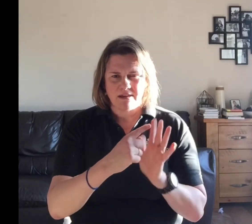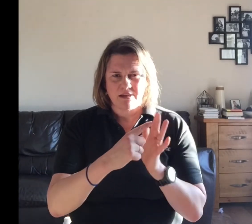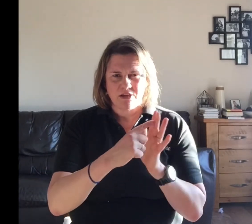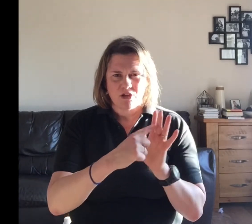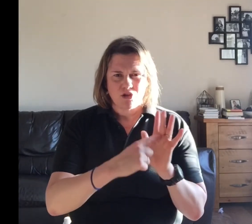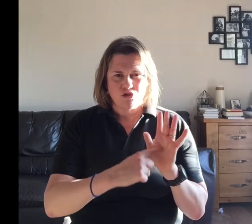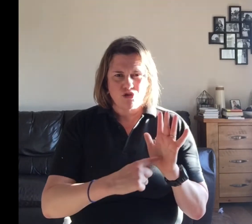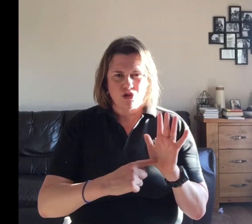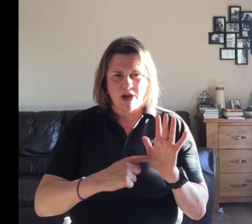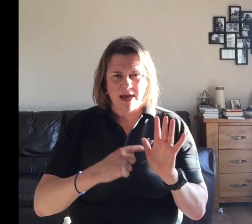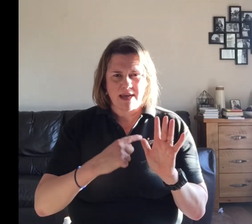J,